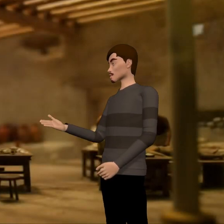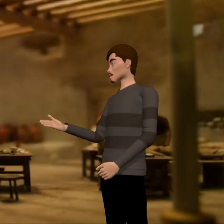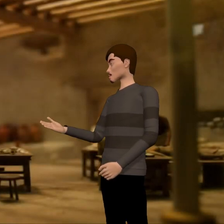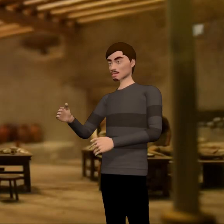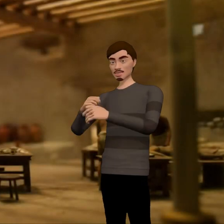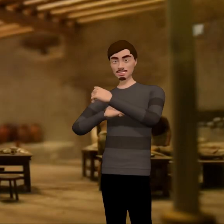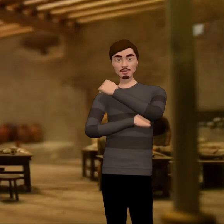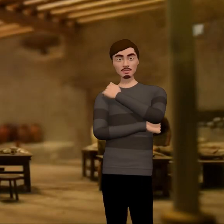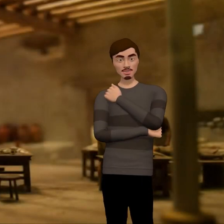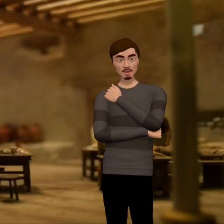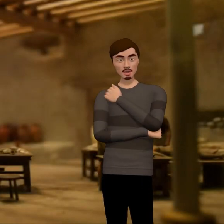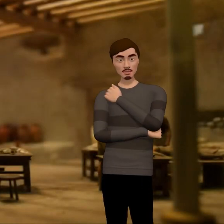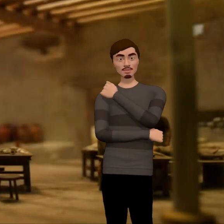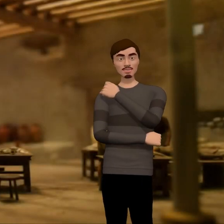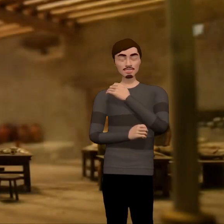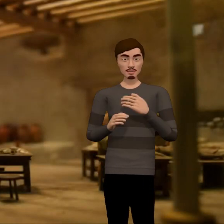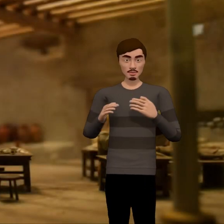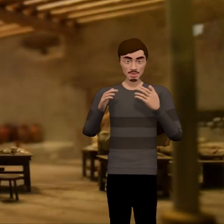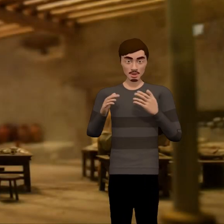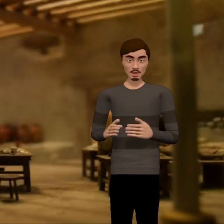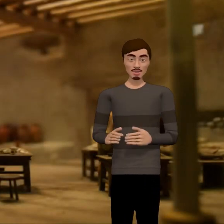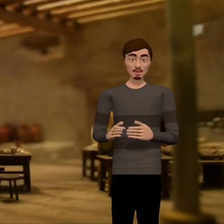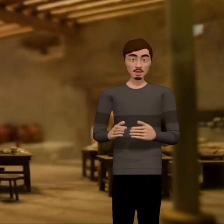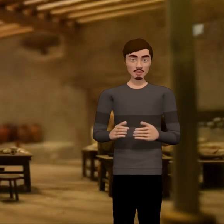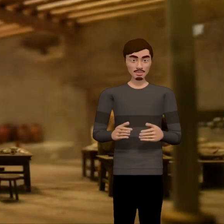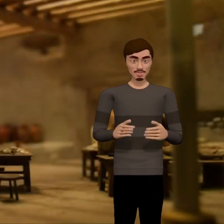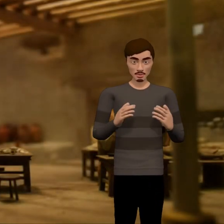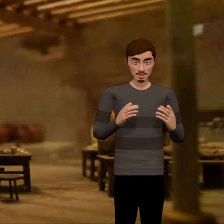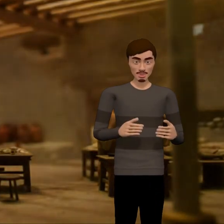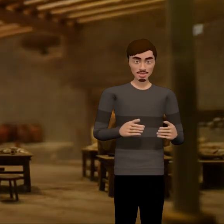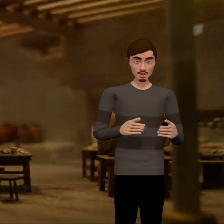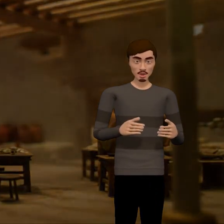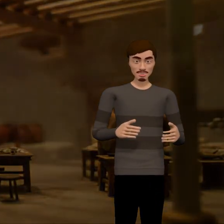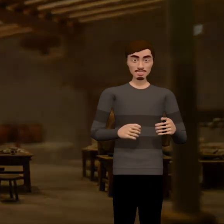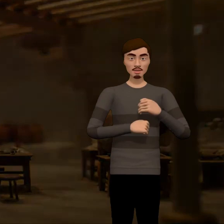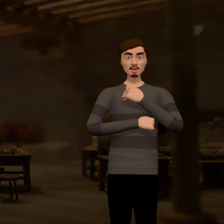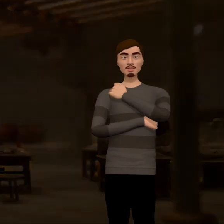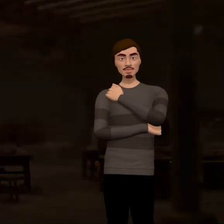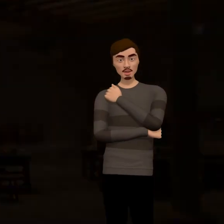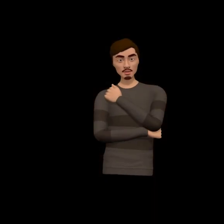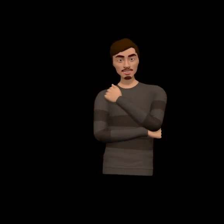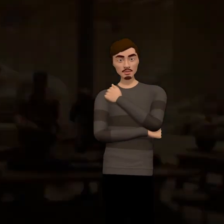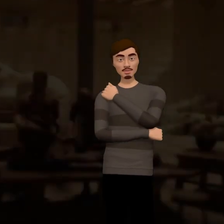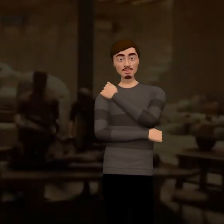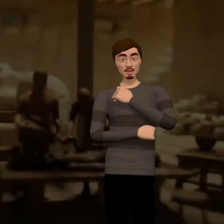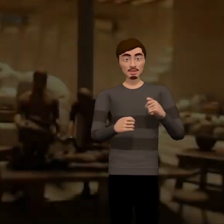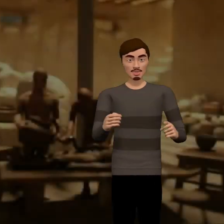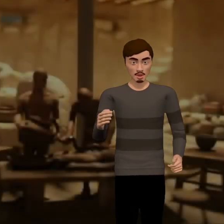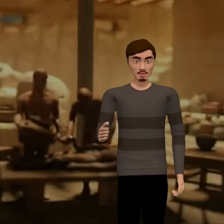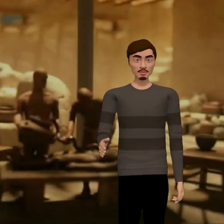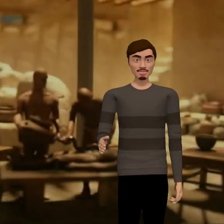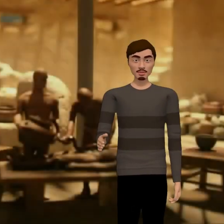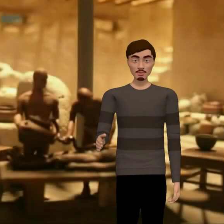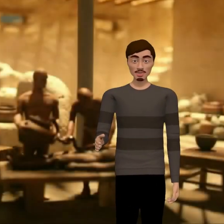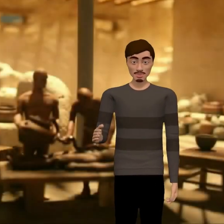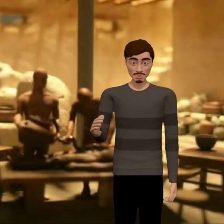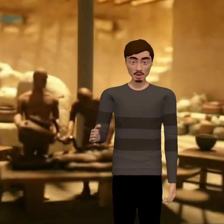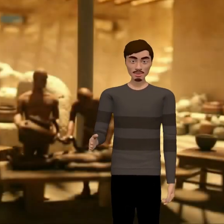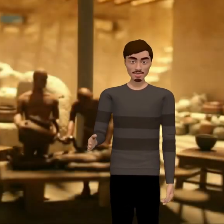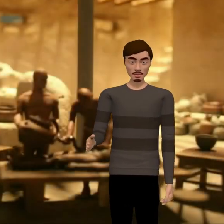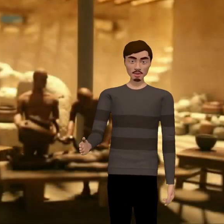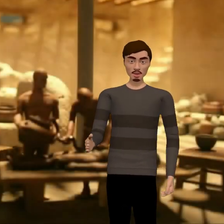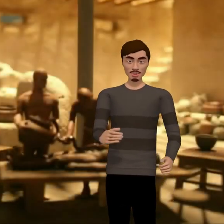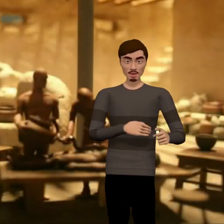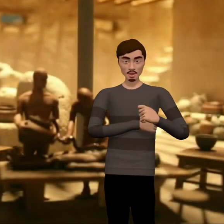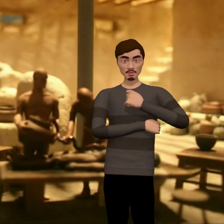using long hooks inserted into the nasal cavities. The brain was not preserved, because even among the Egyptians it